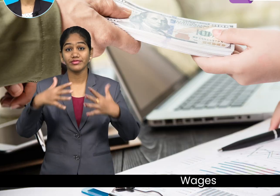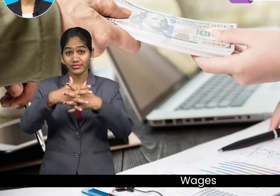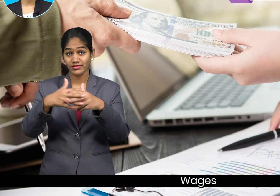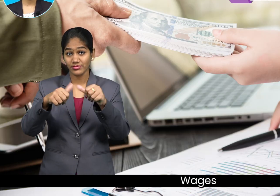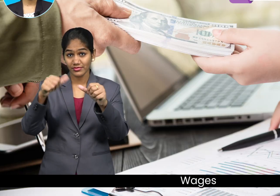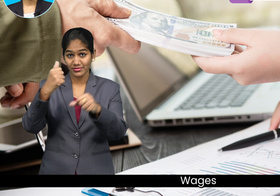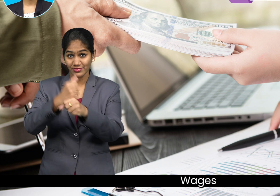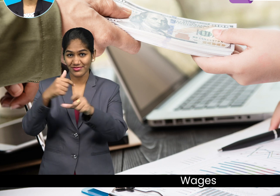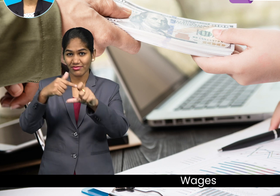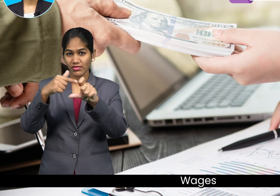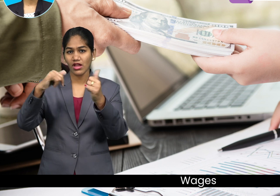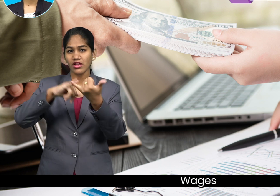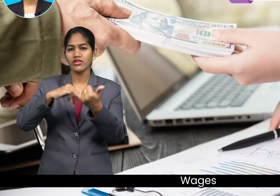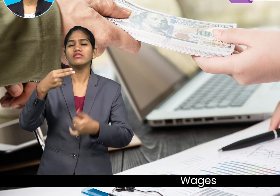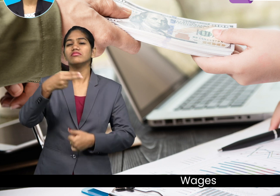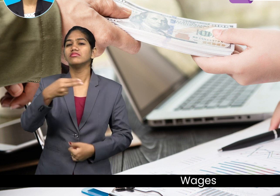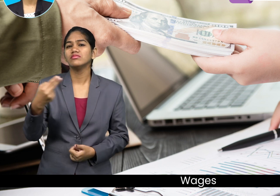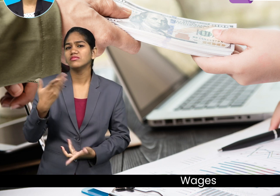Wages.